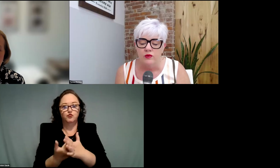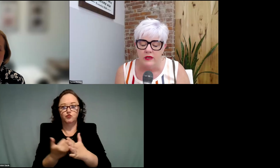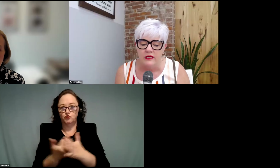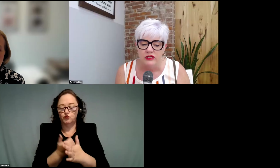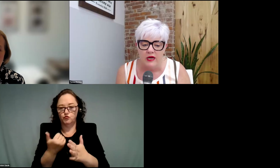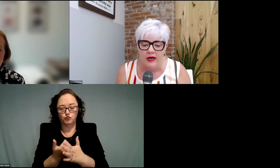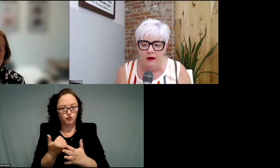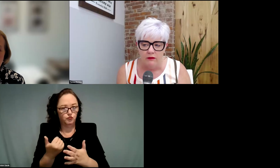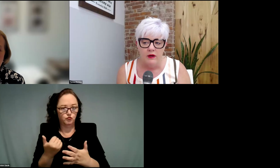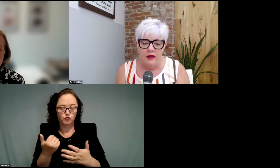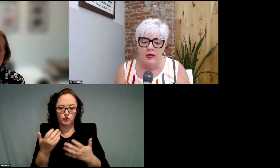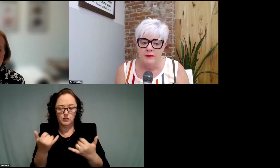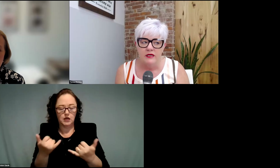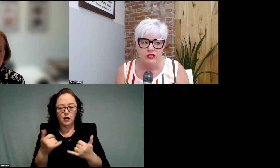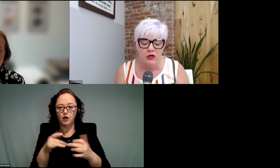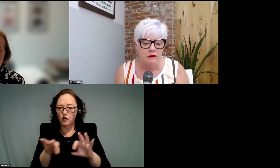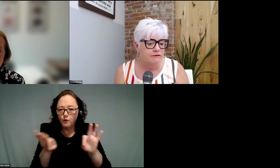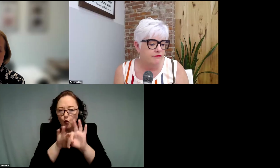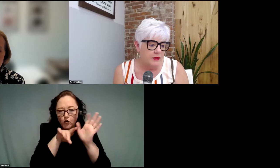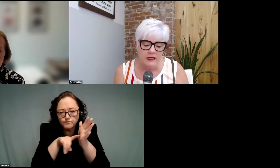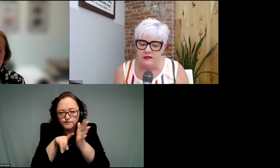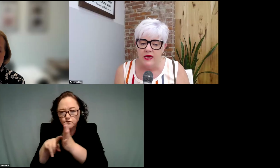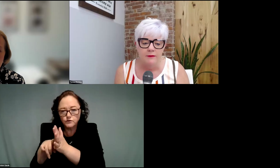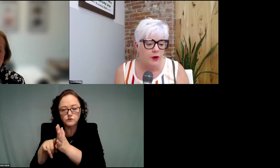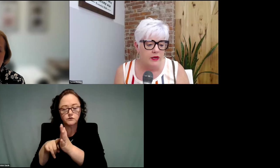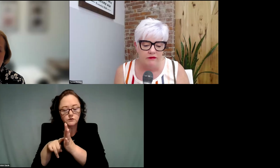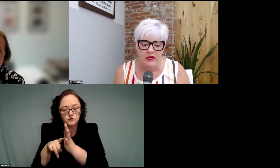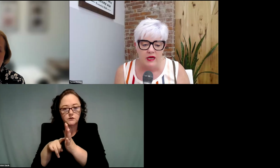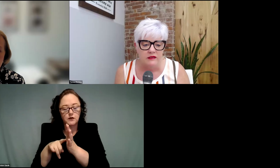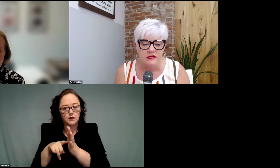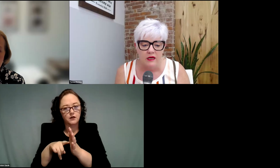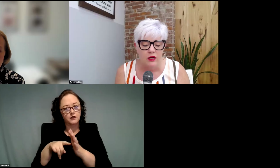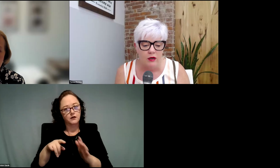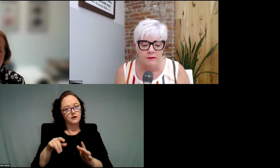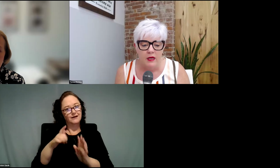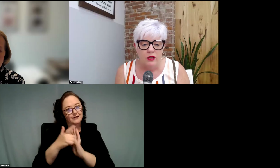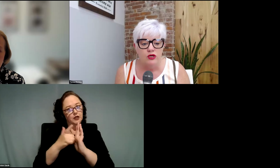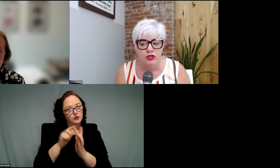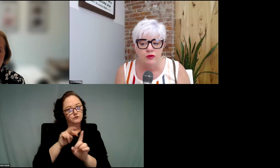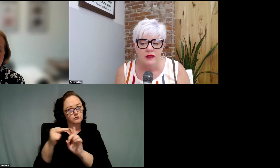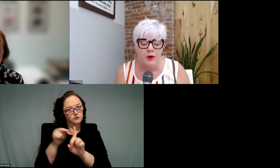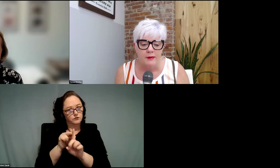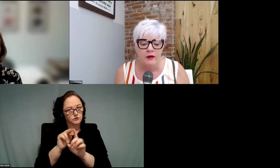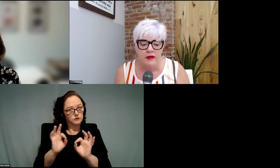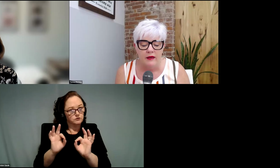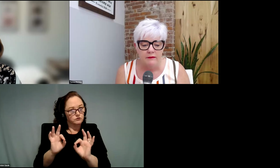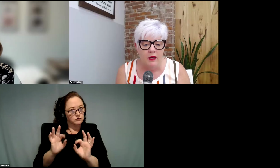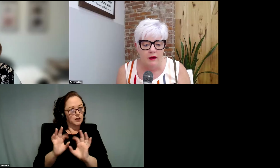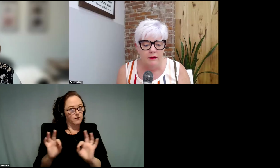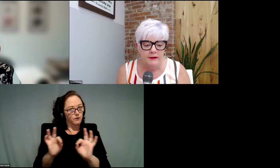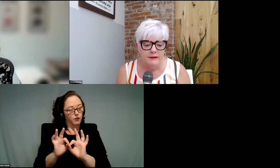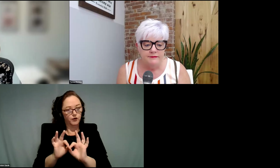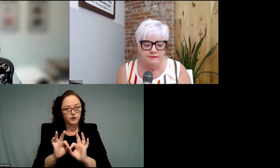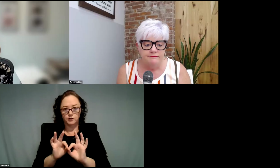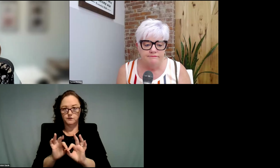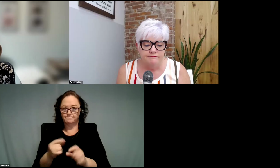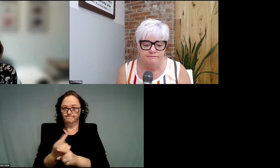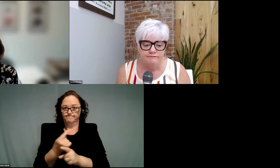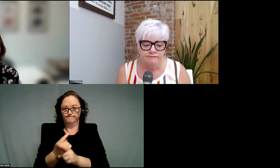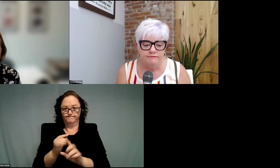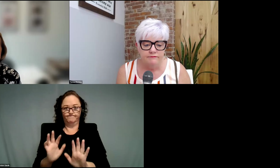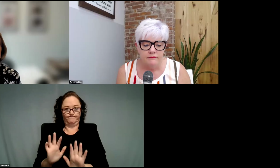to really check out and make sure from a legal standpoint and everything else that you're doing the proper thing. There's